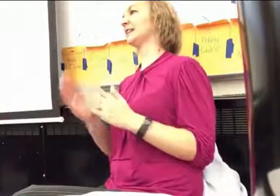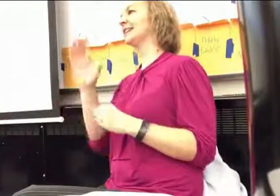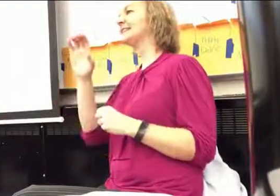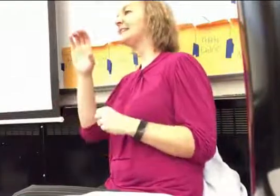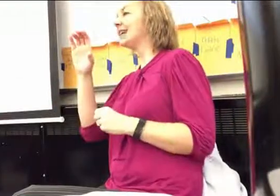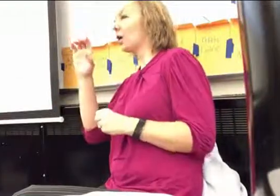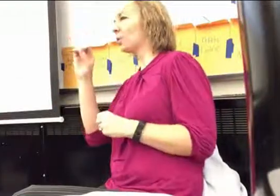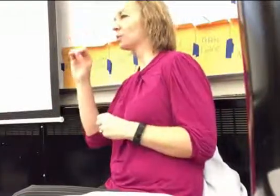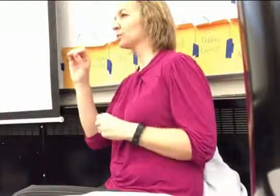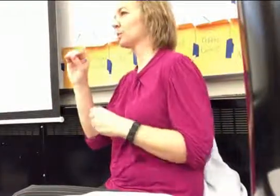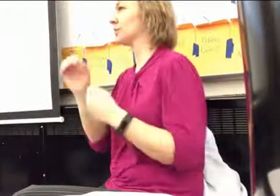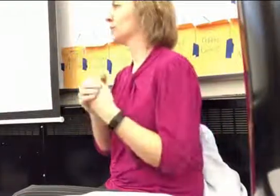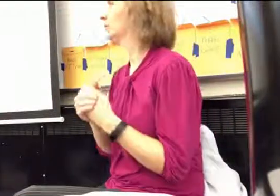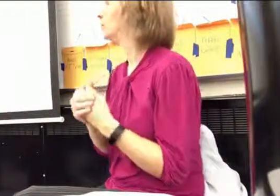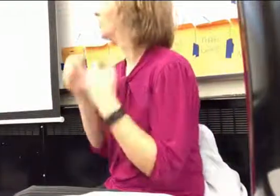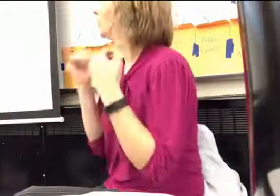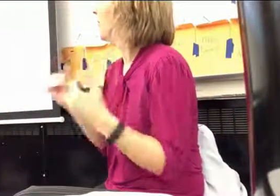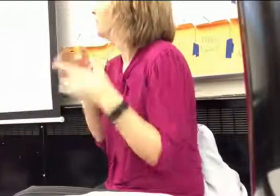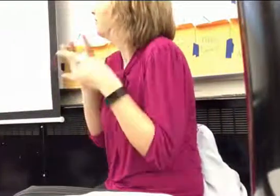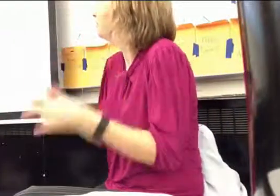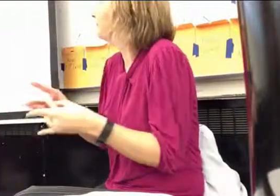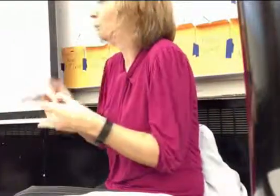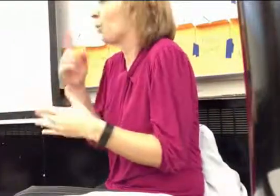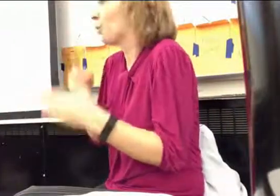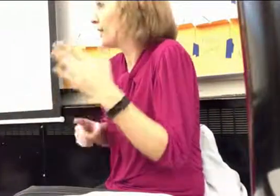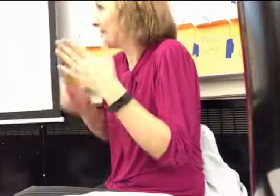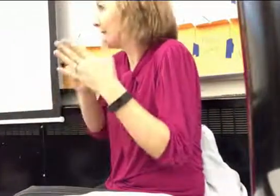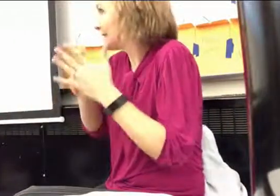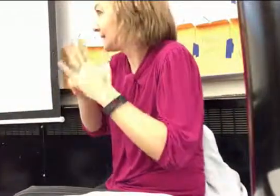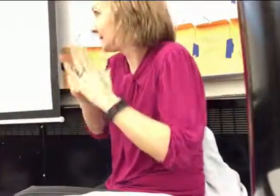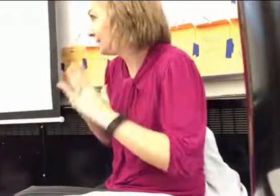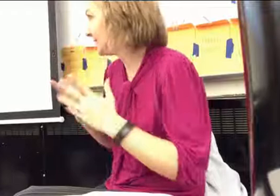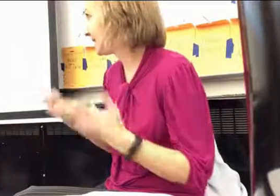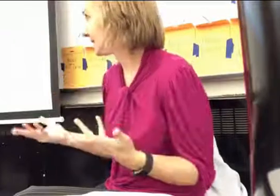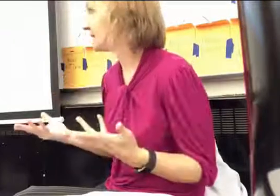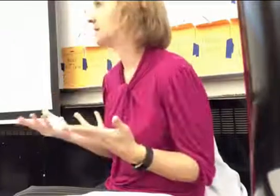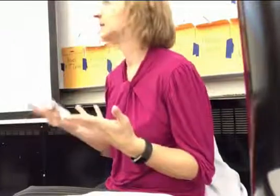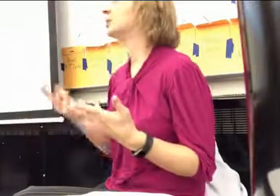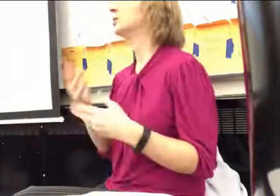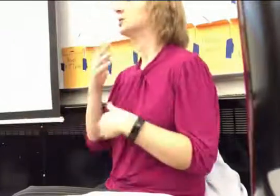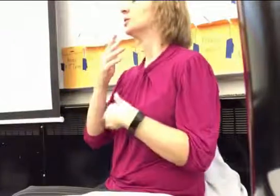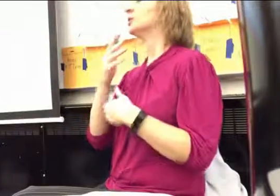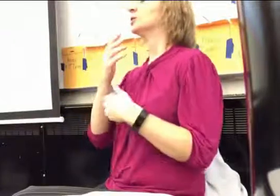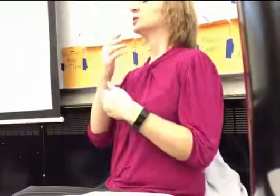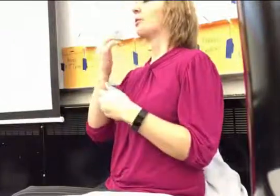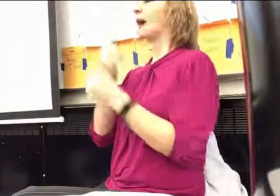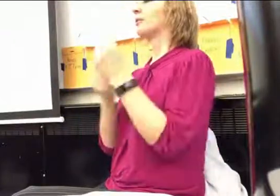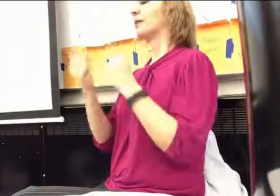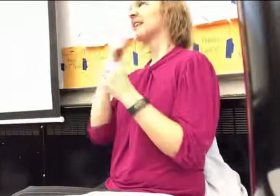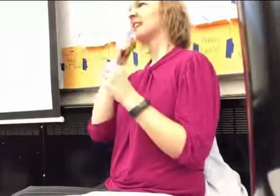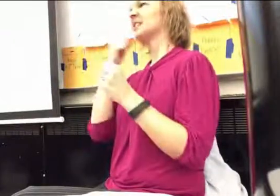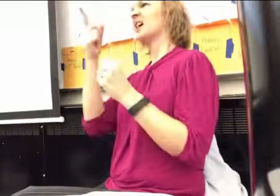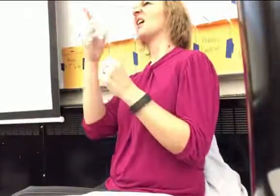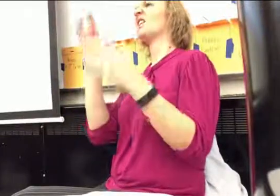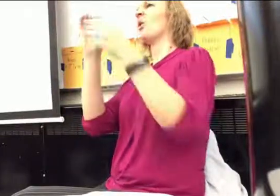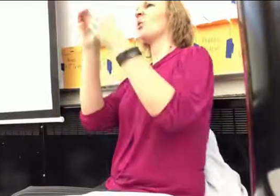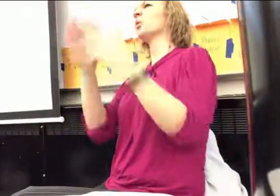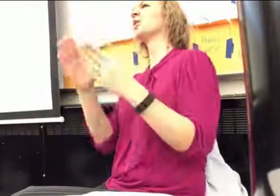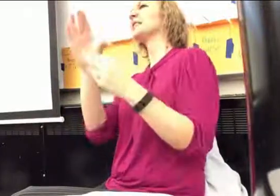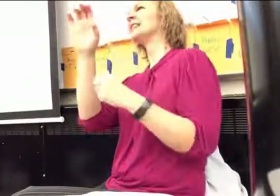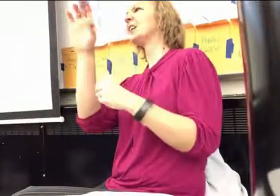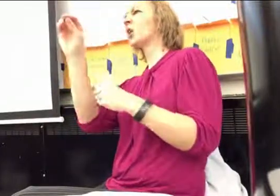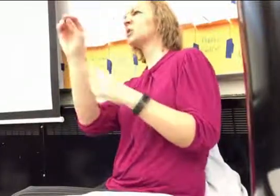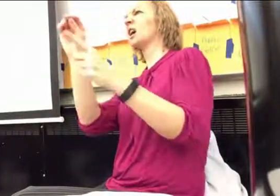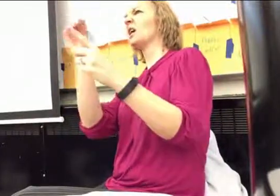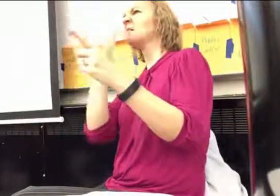right? Now, in terms of what this means, all of these begin to have this perception that these owners, these CEOs, are